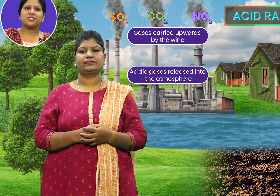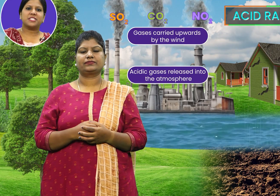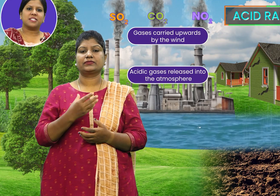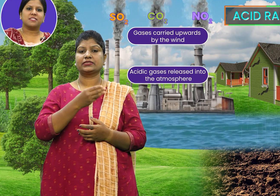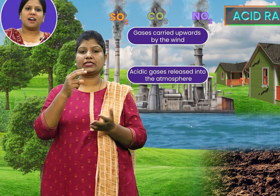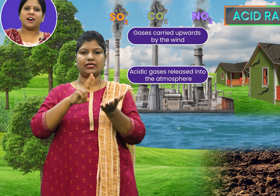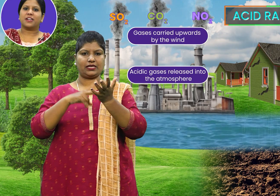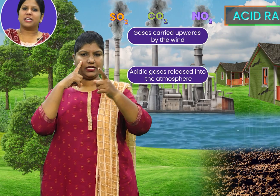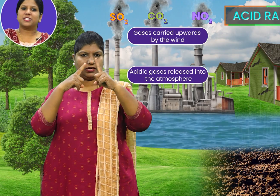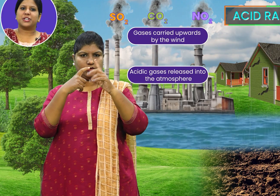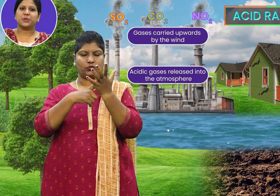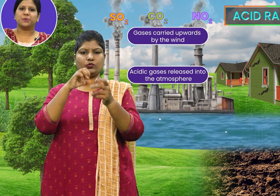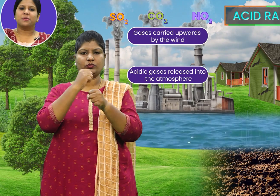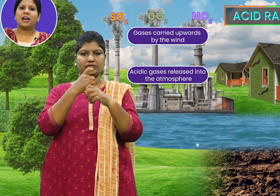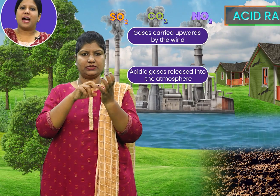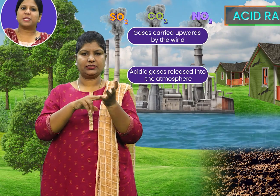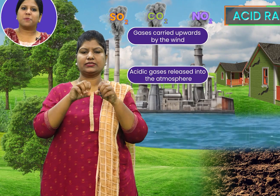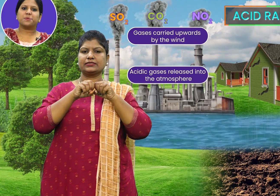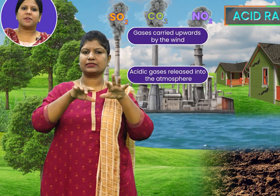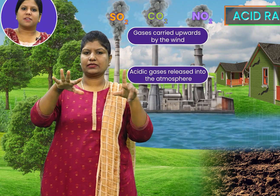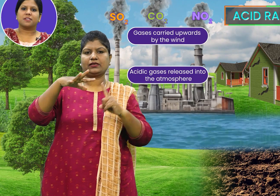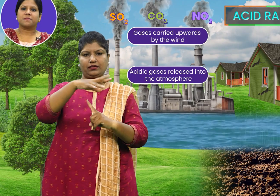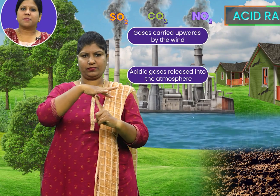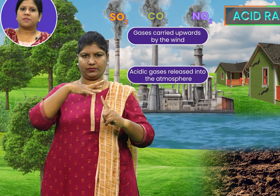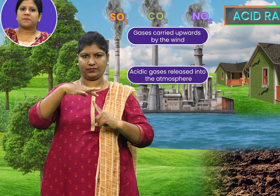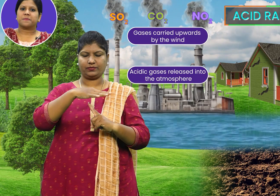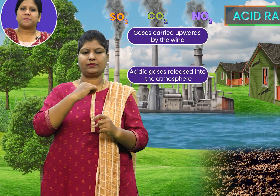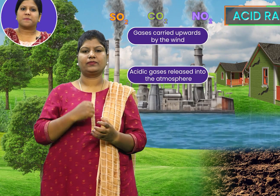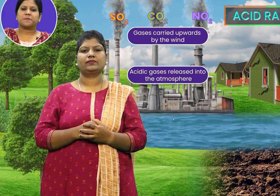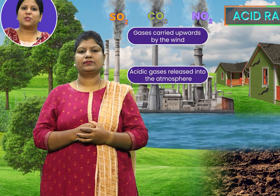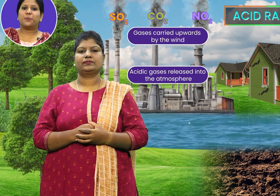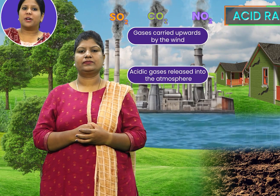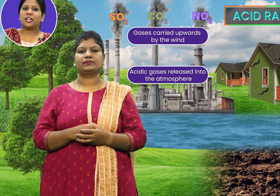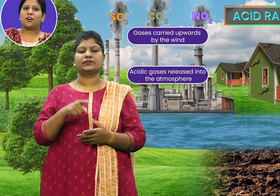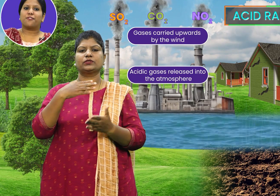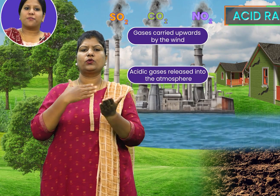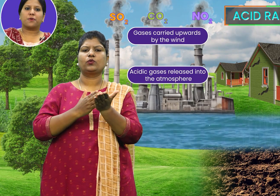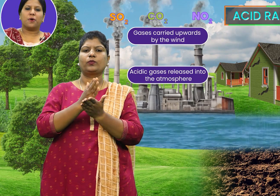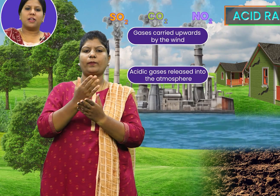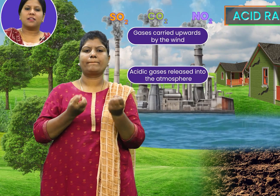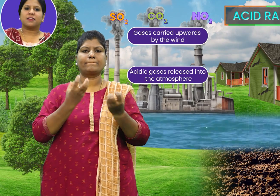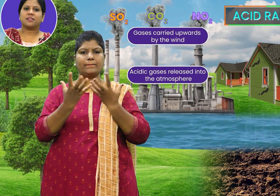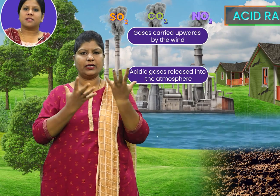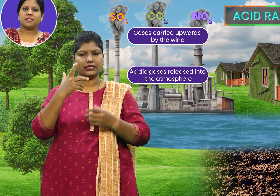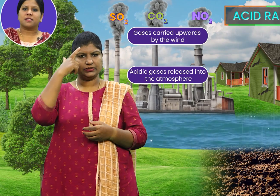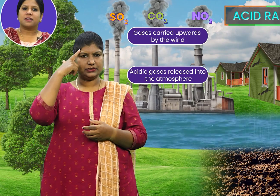and nitrogen are released into atmosphere through burning of coal,